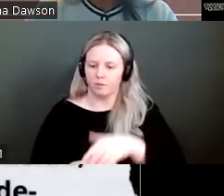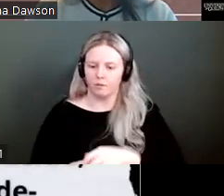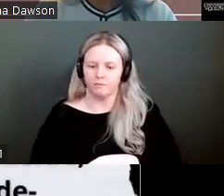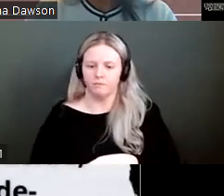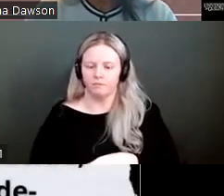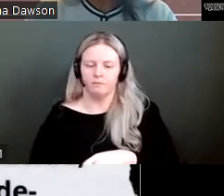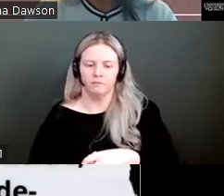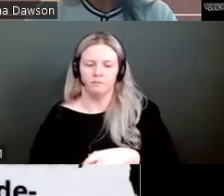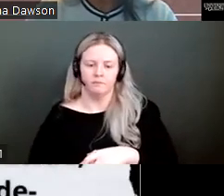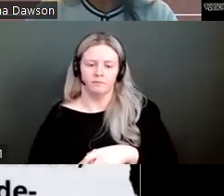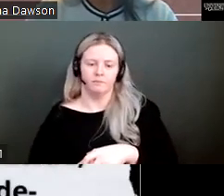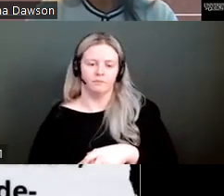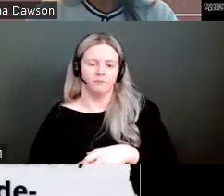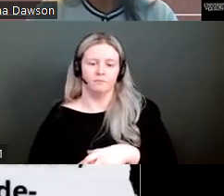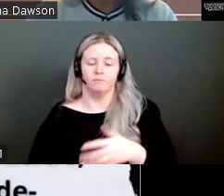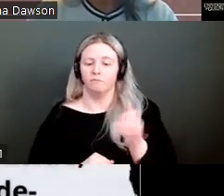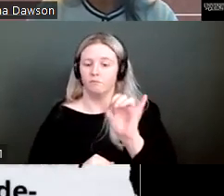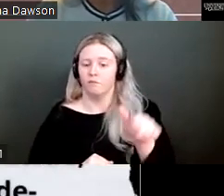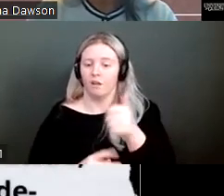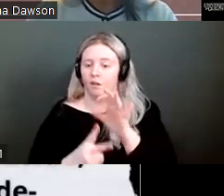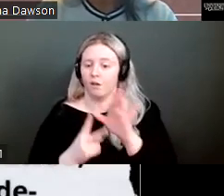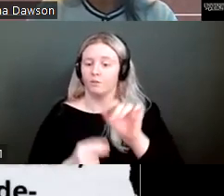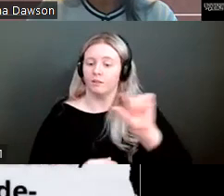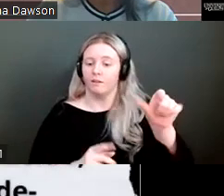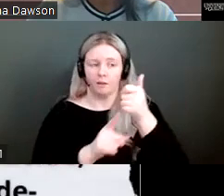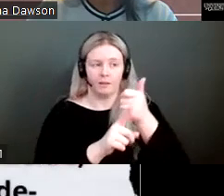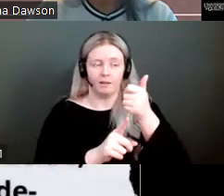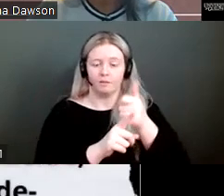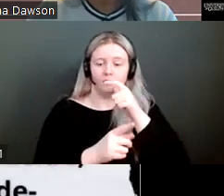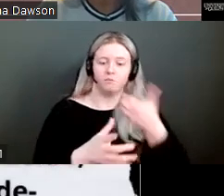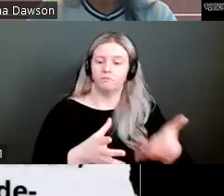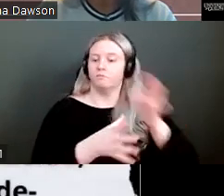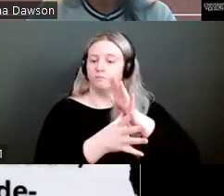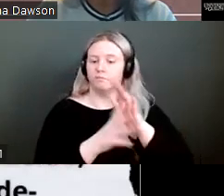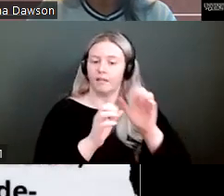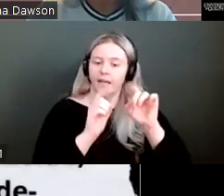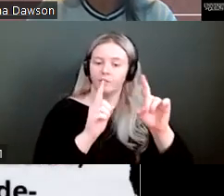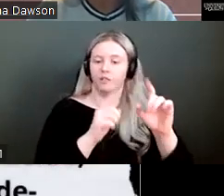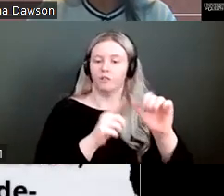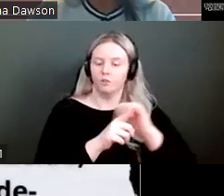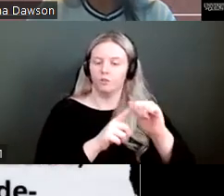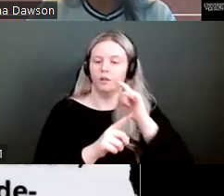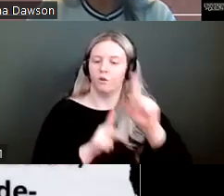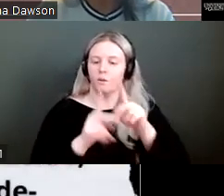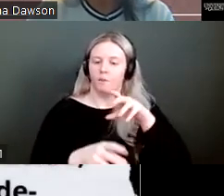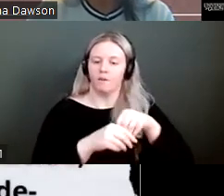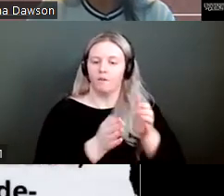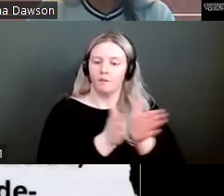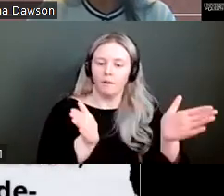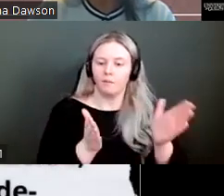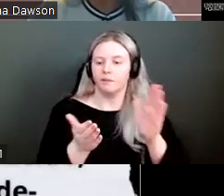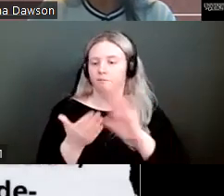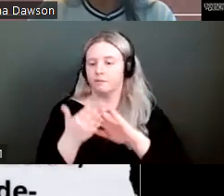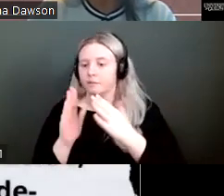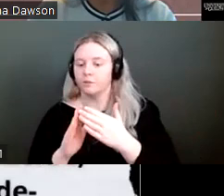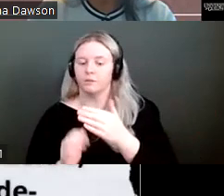This reality can also be addressed by governments who prioritize and lead education for members of the public, of the communities in which